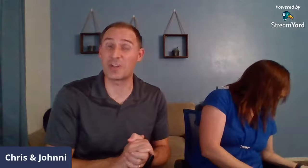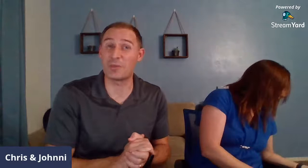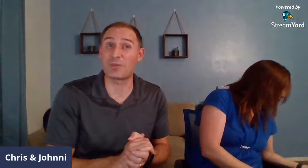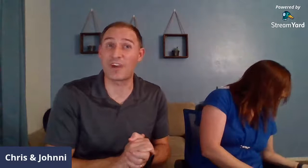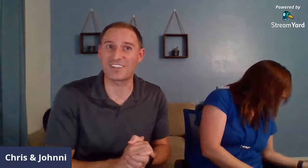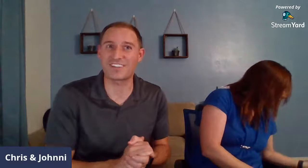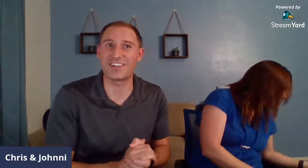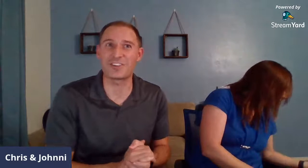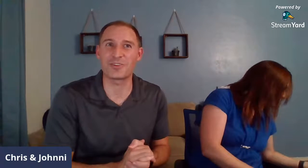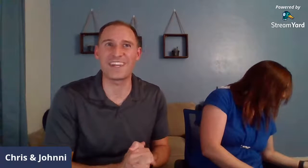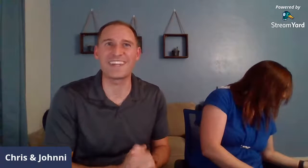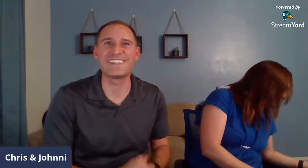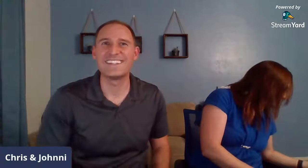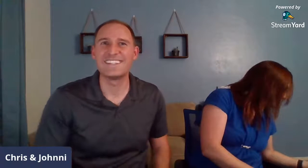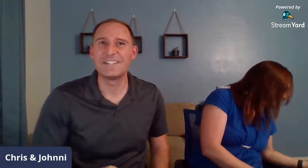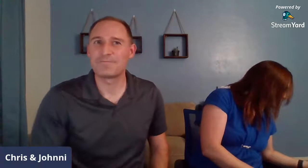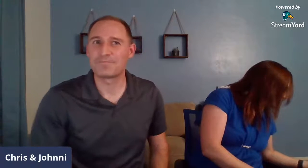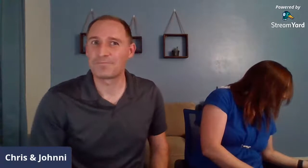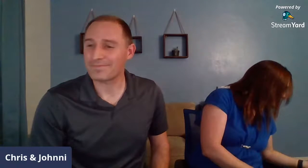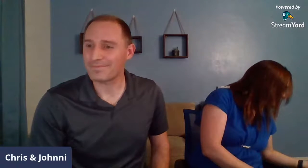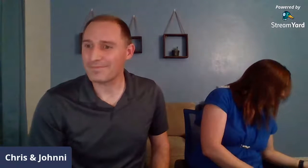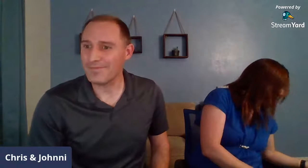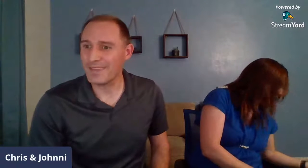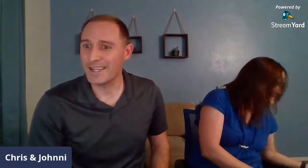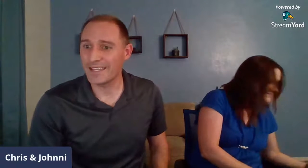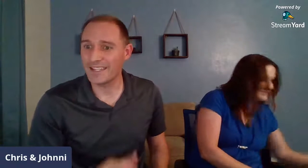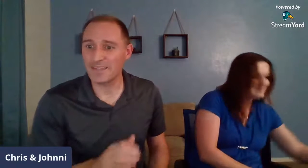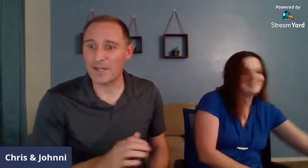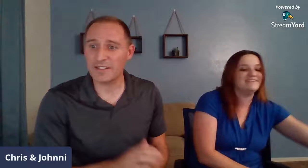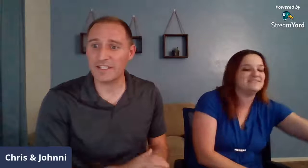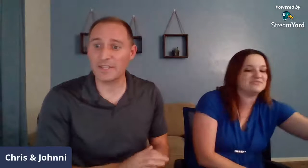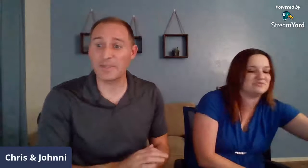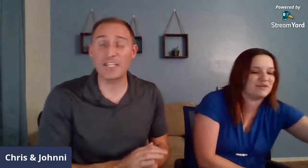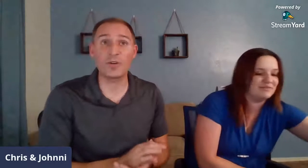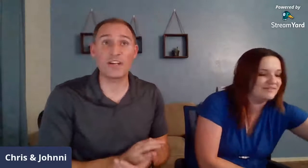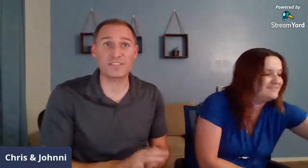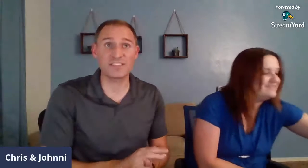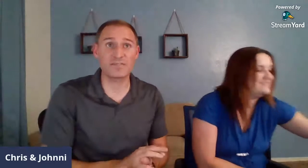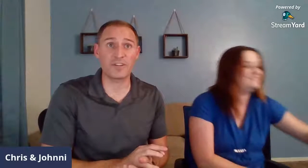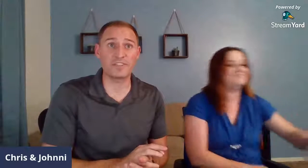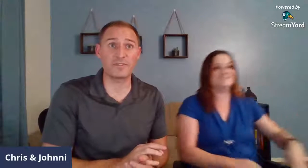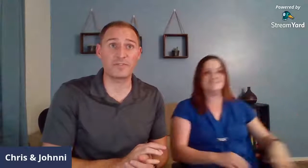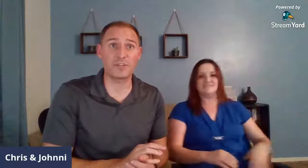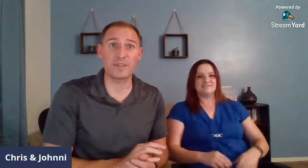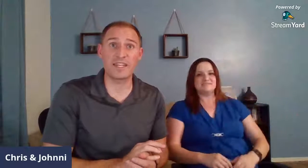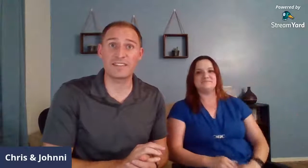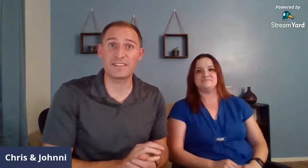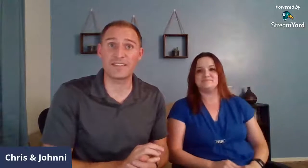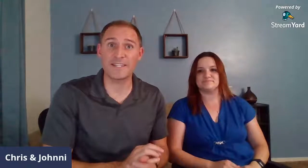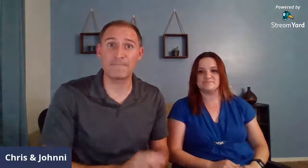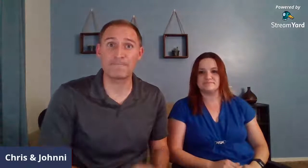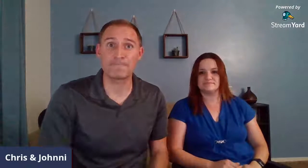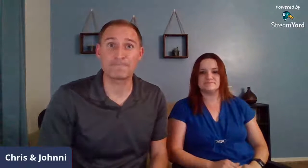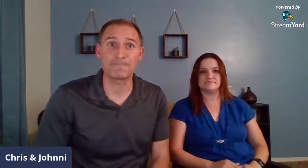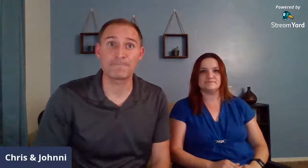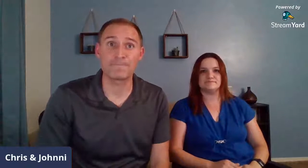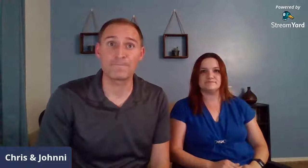enjoyable process along the way. And that's about it. Any questions for us before we end it tonight? Yeah,